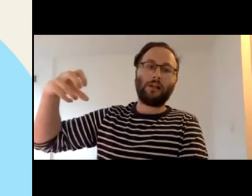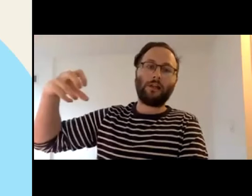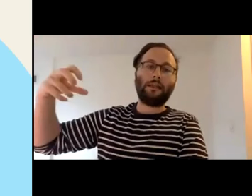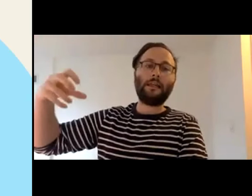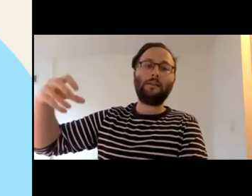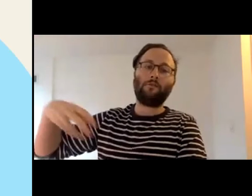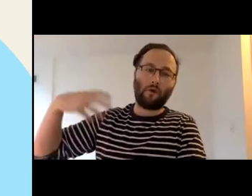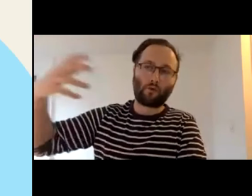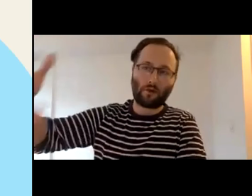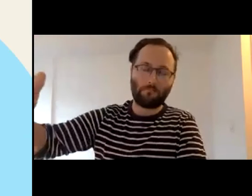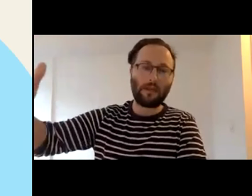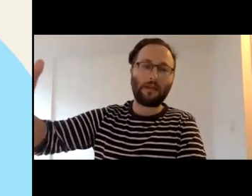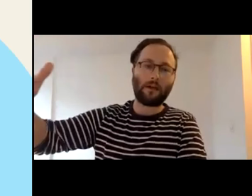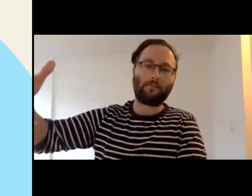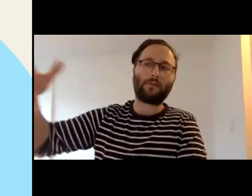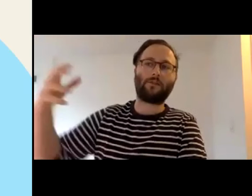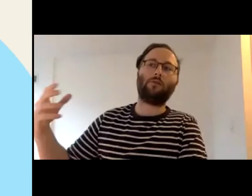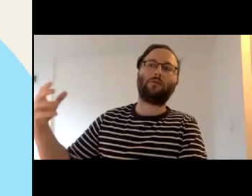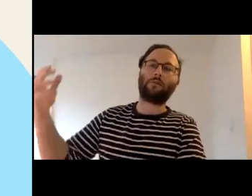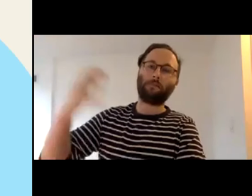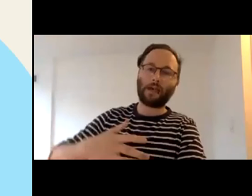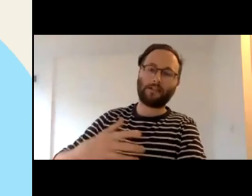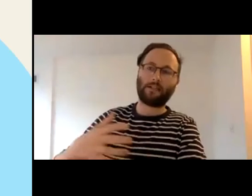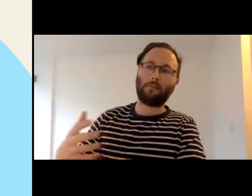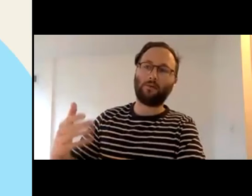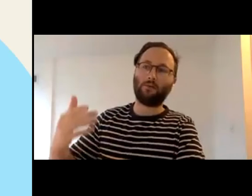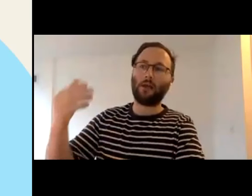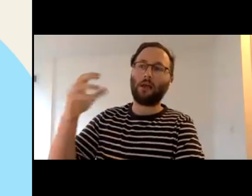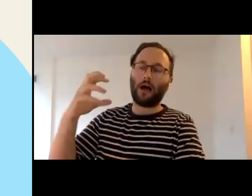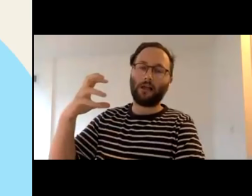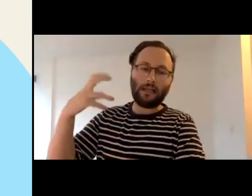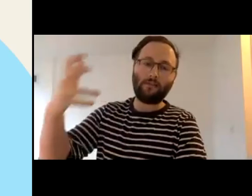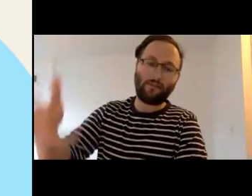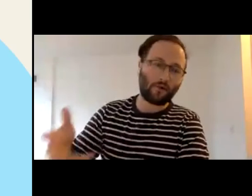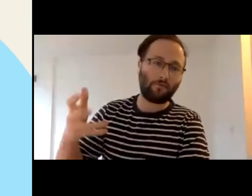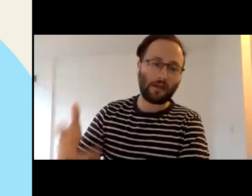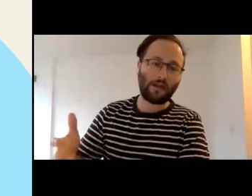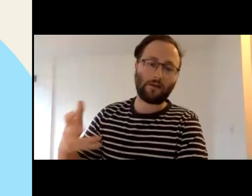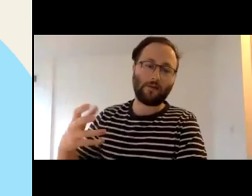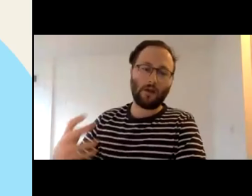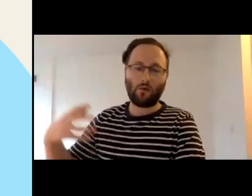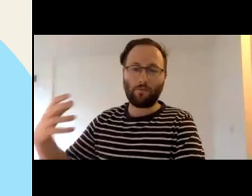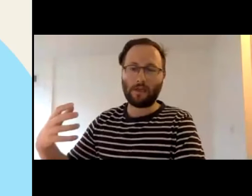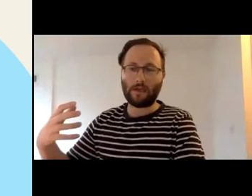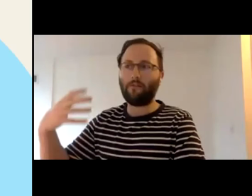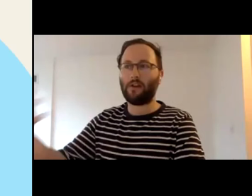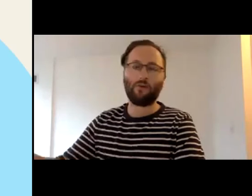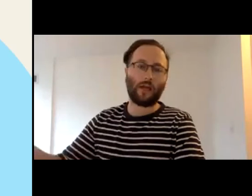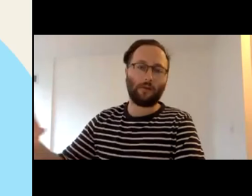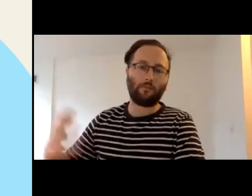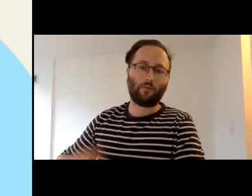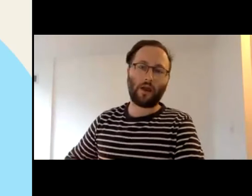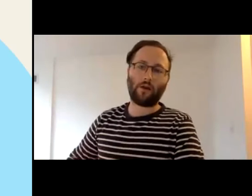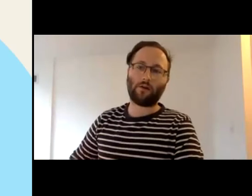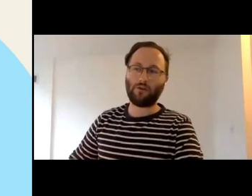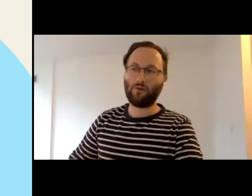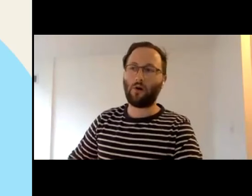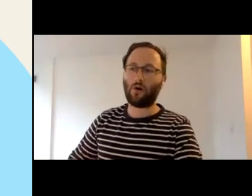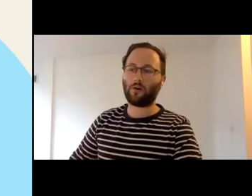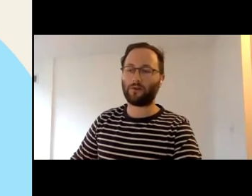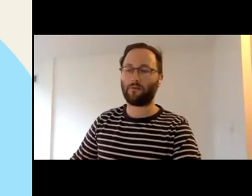are called lean forward media. So from this past example, a lean forward media would be a video game